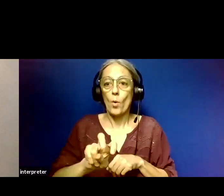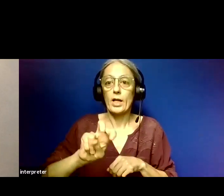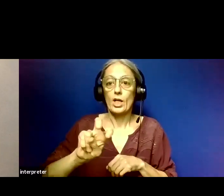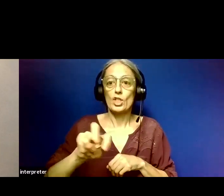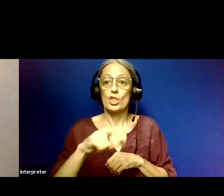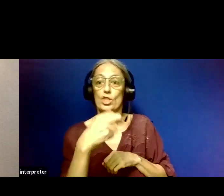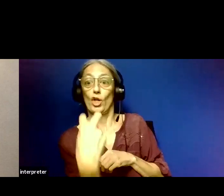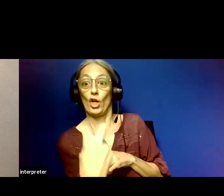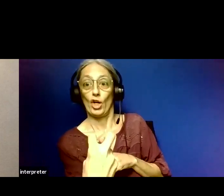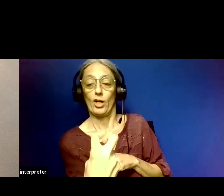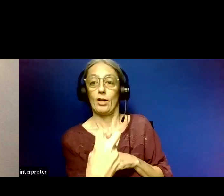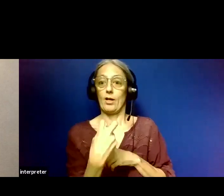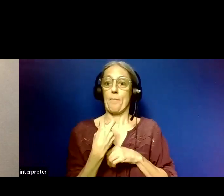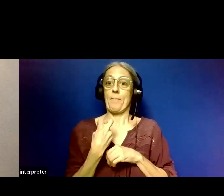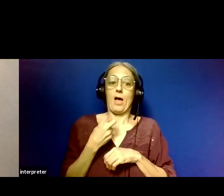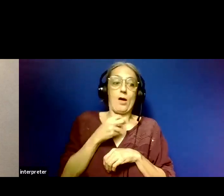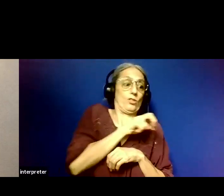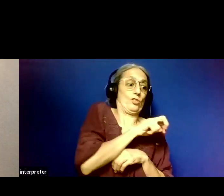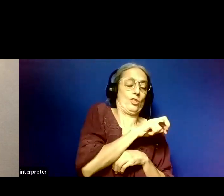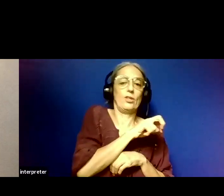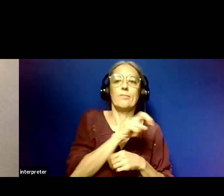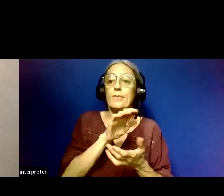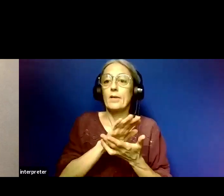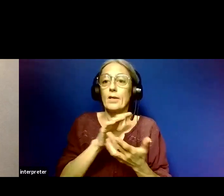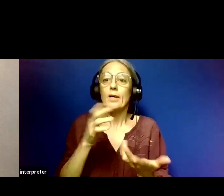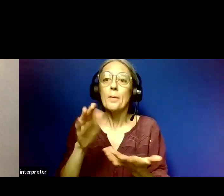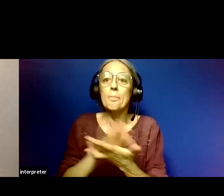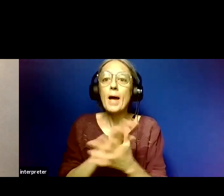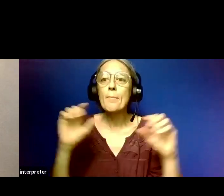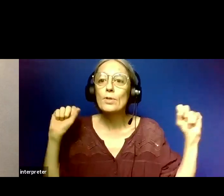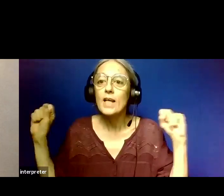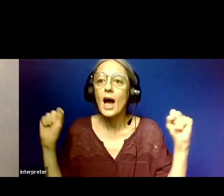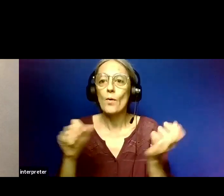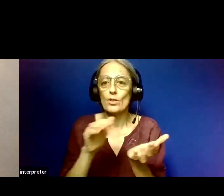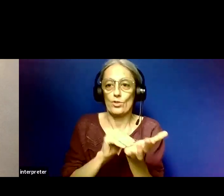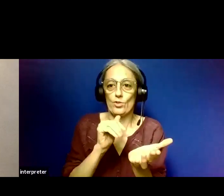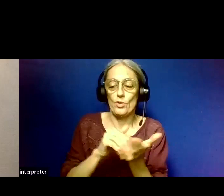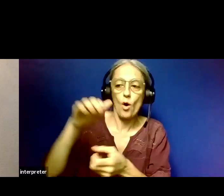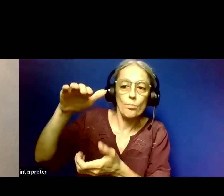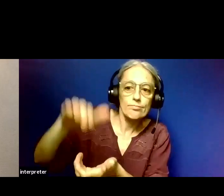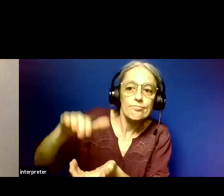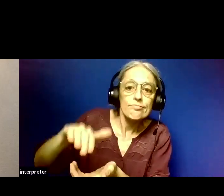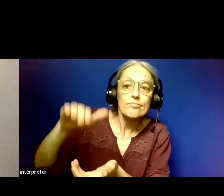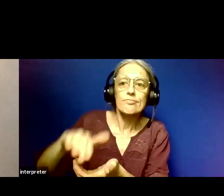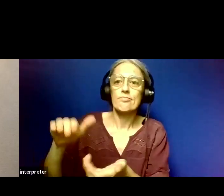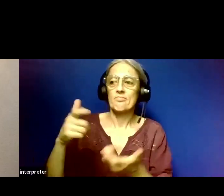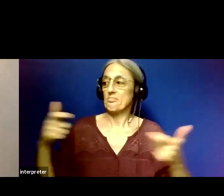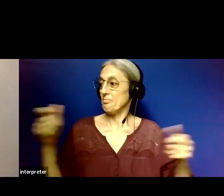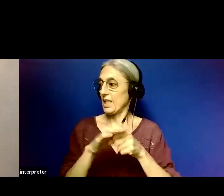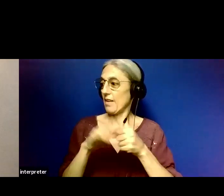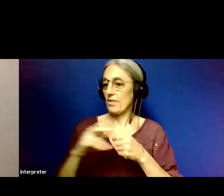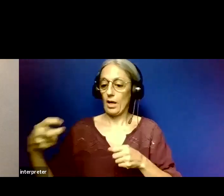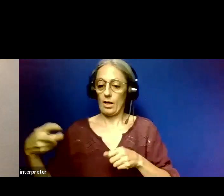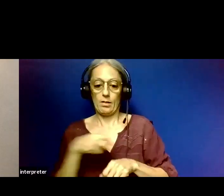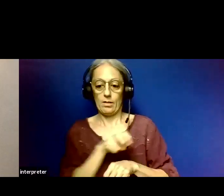paper towel, and soap dispensers? I have a really bad habit of when I go to like a restaurant or something. Well, when I used